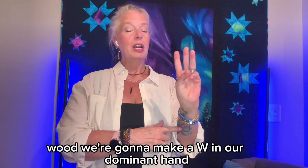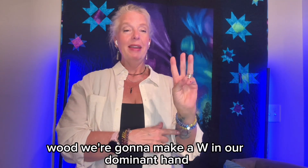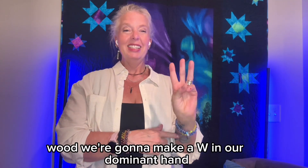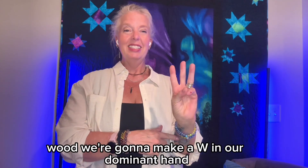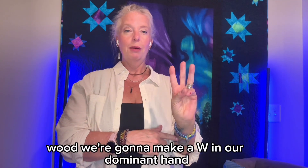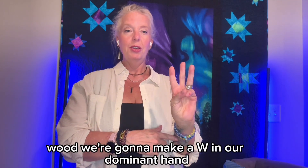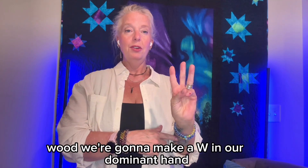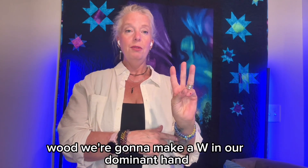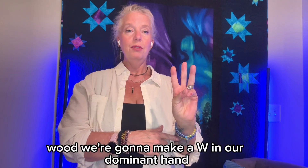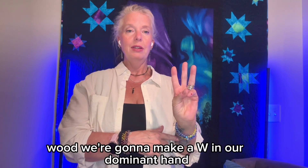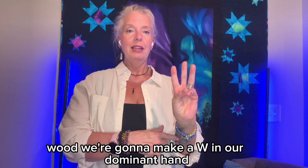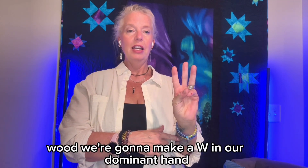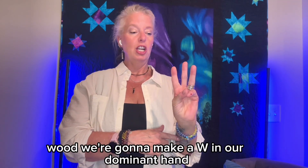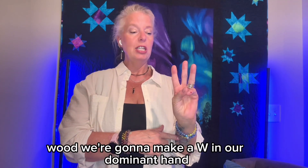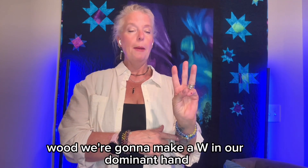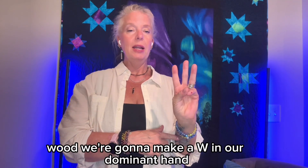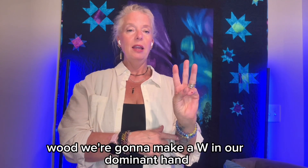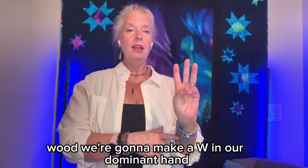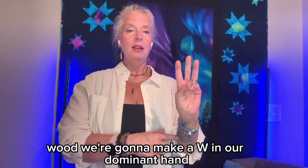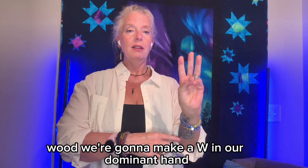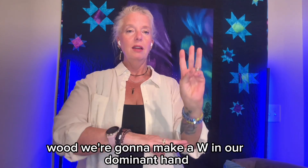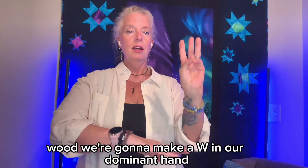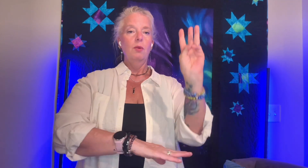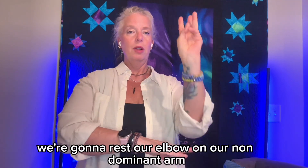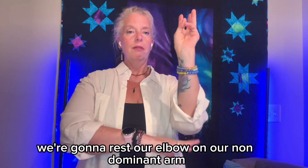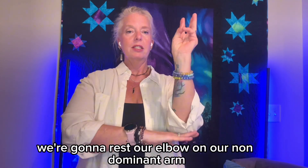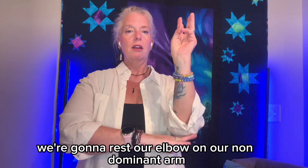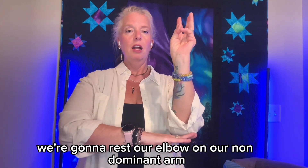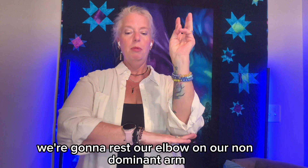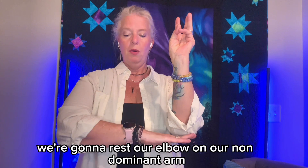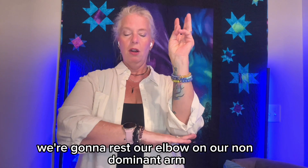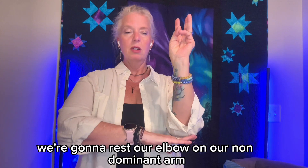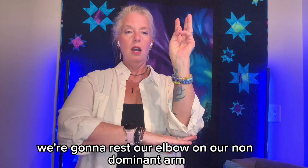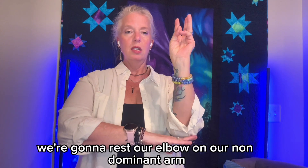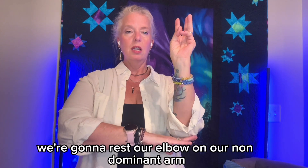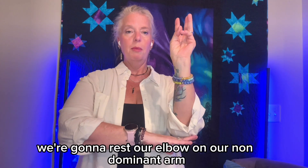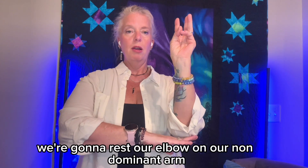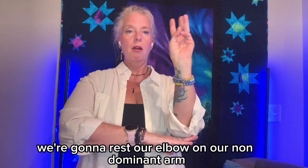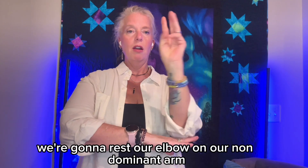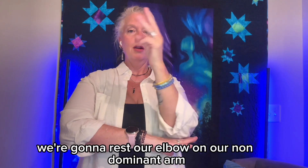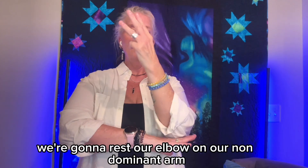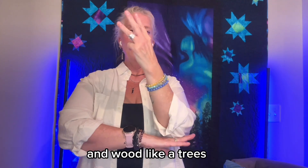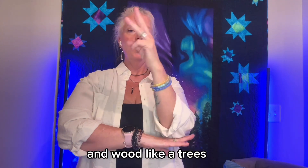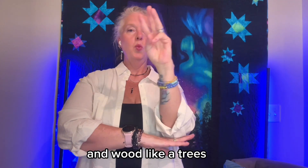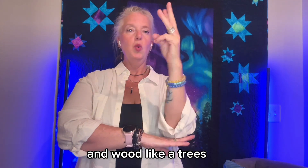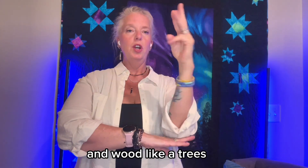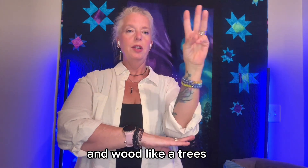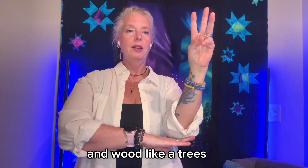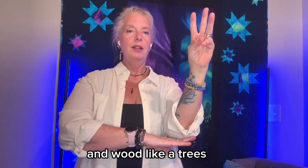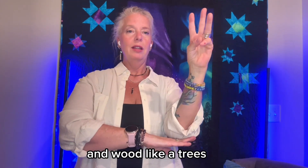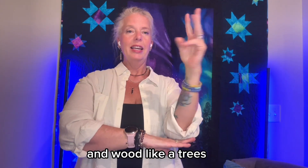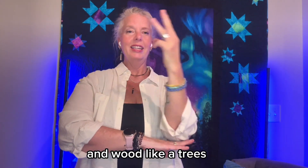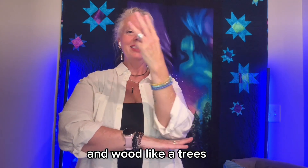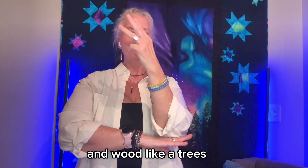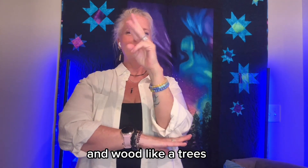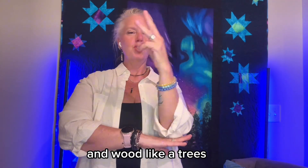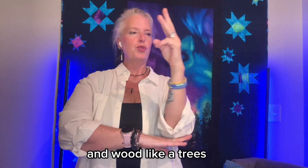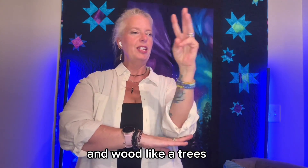gonna make a W in our dominant hand. We're gonna rest our elbow on our non-dominant arm and wood, like trees,